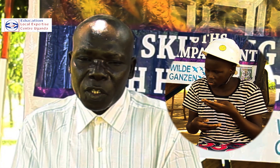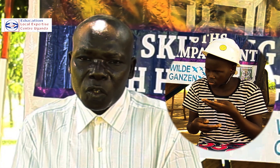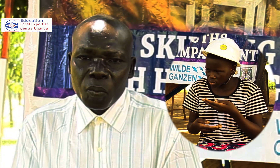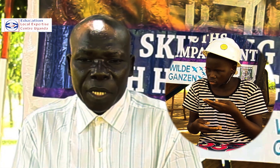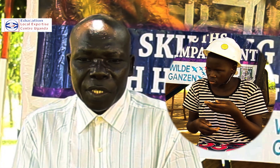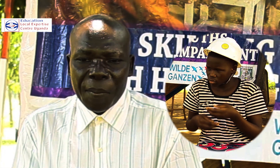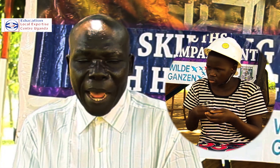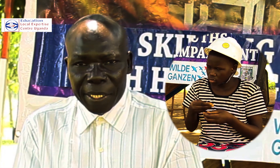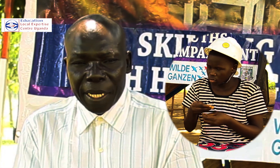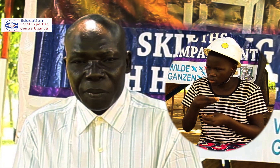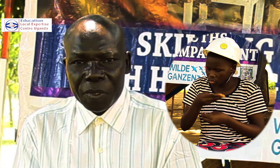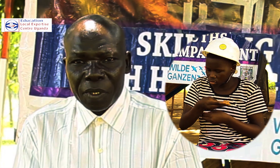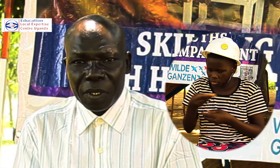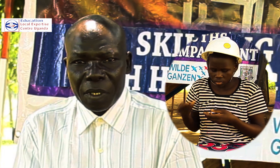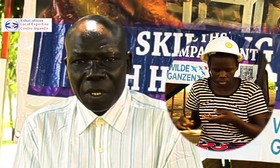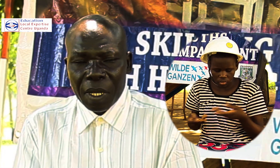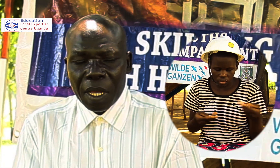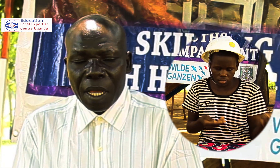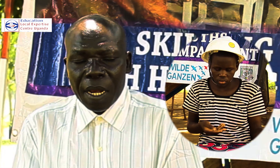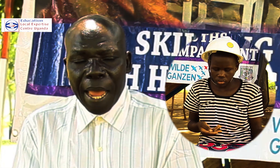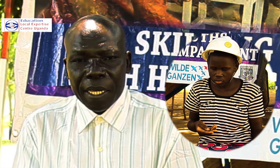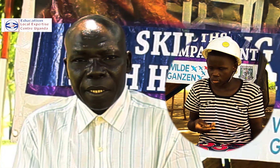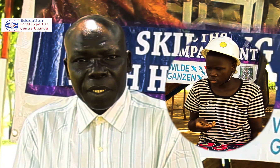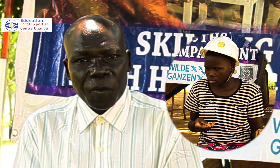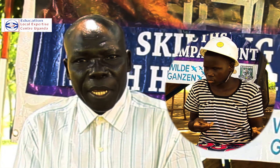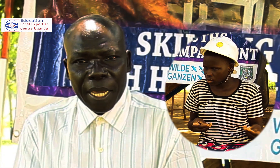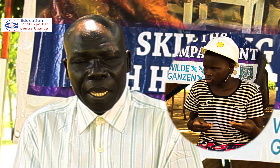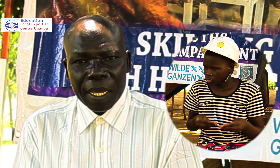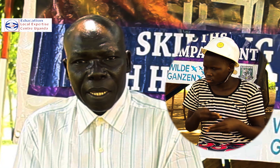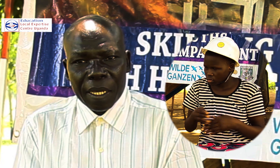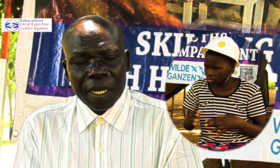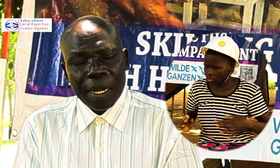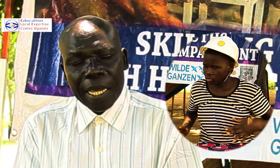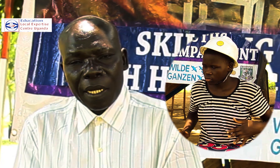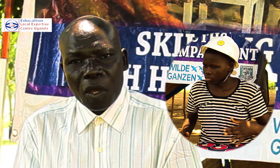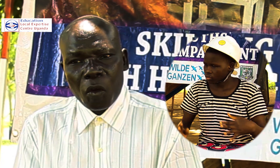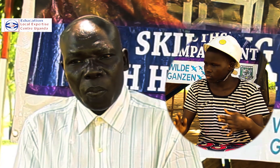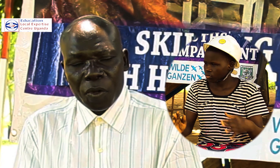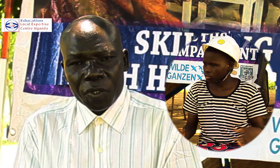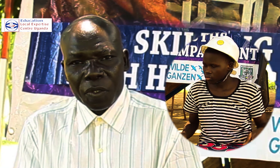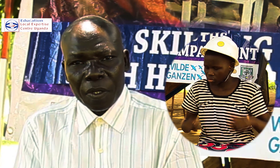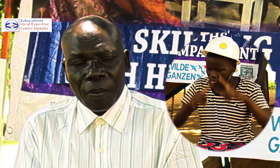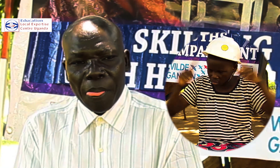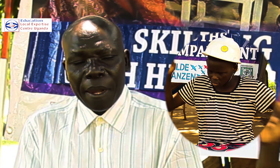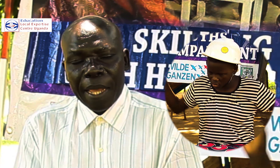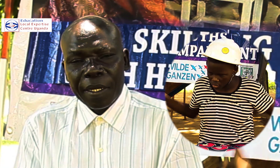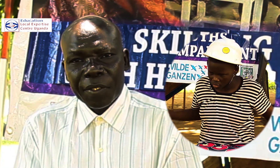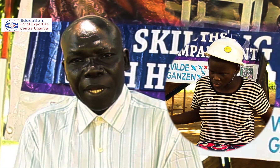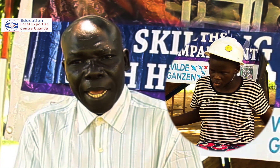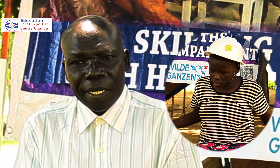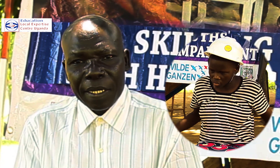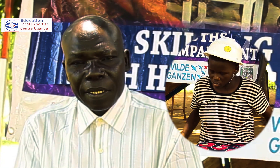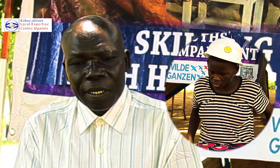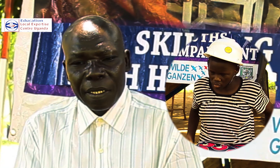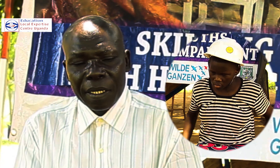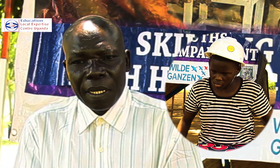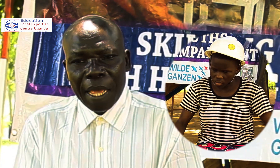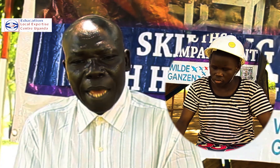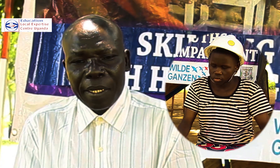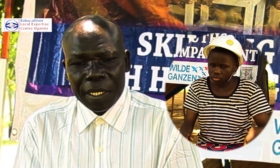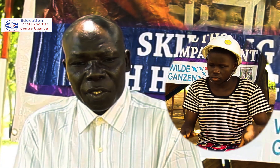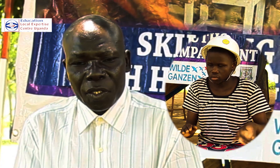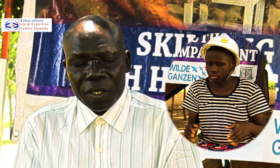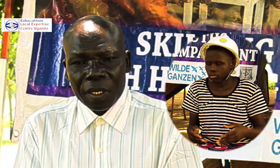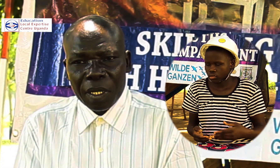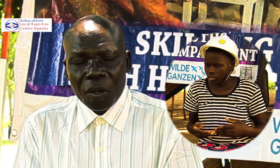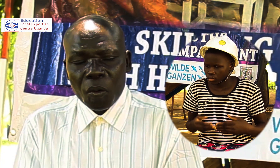at least to make some items like the swinging, like the goalpost, like the slide.